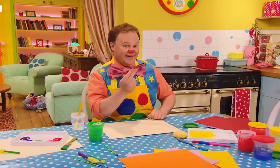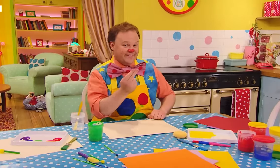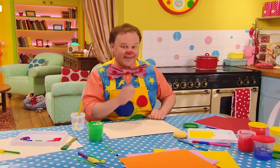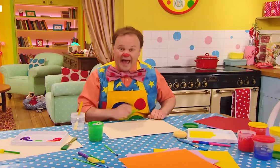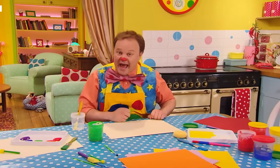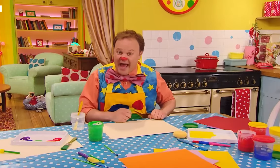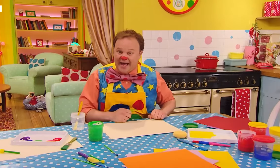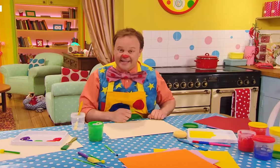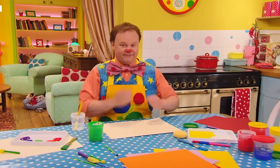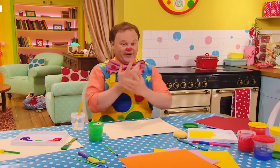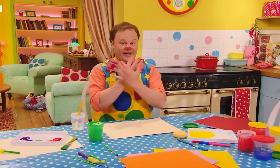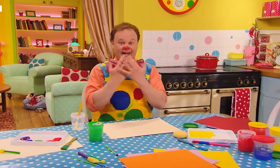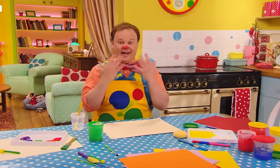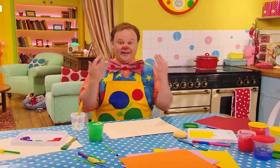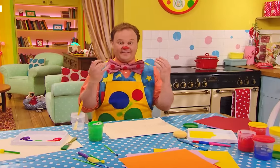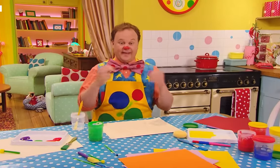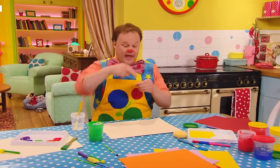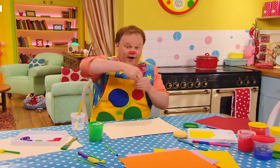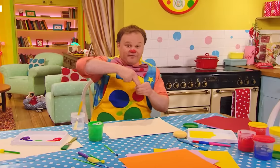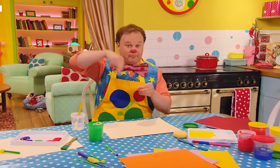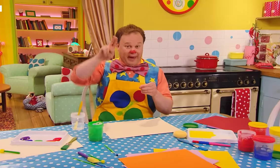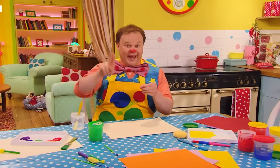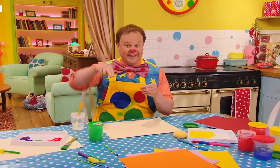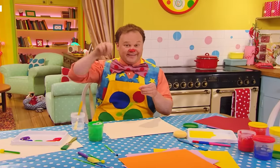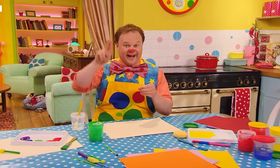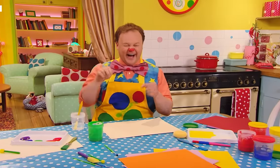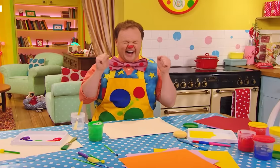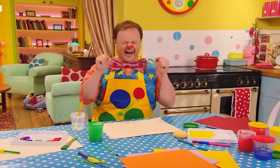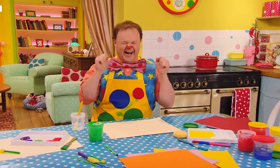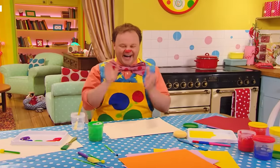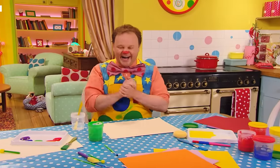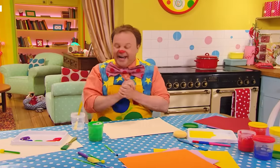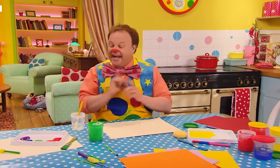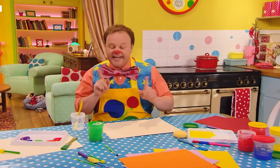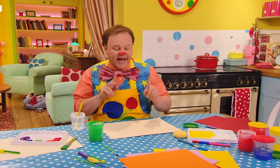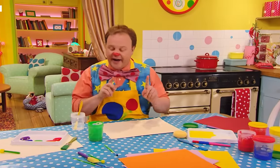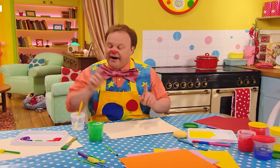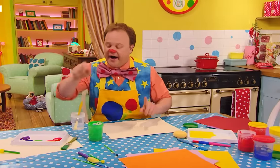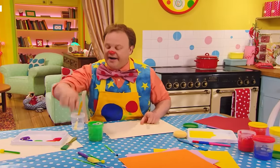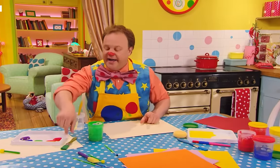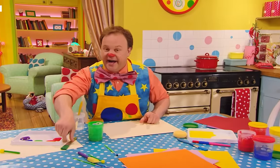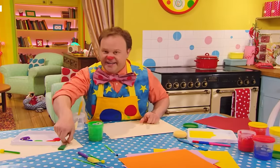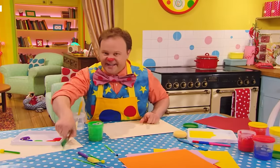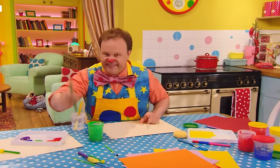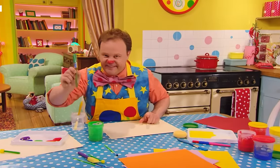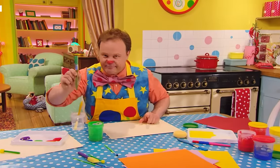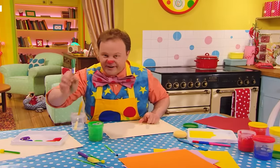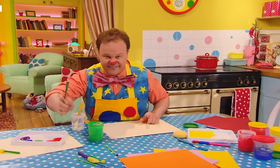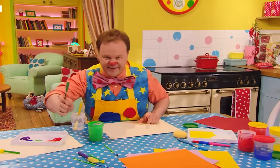brushes, and I've got lots of paint. Now, I need this brush